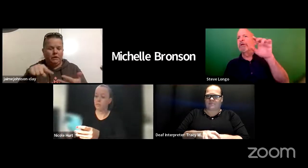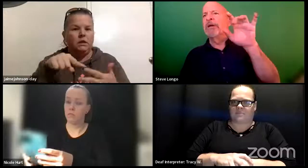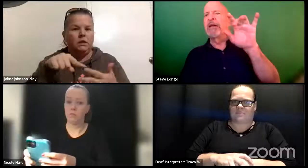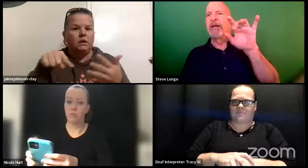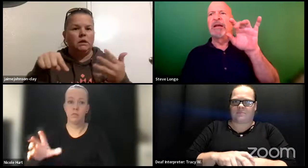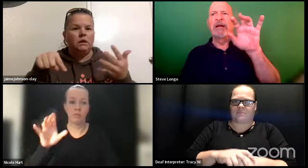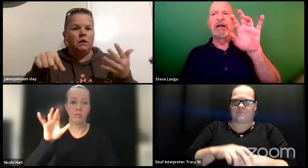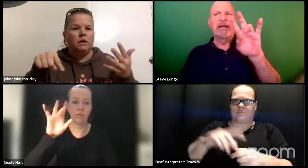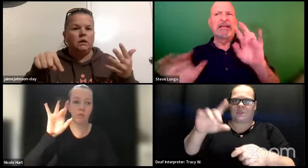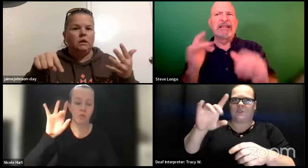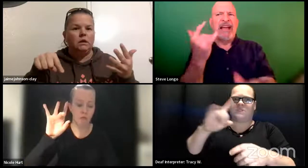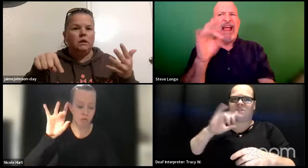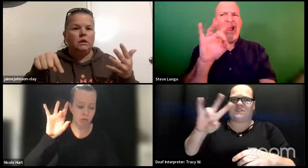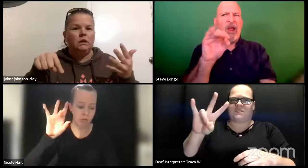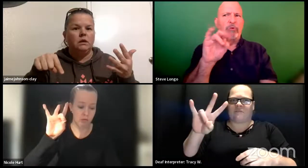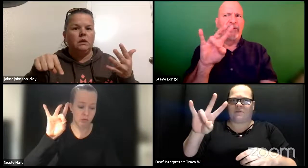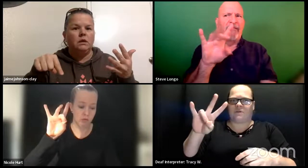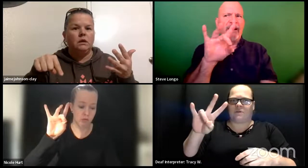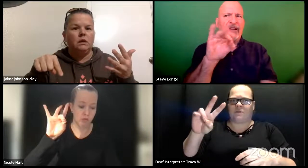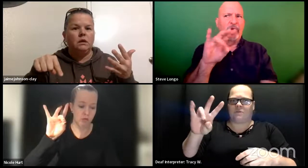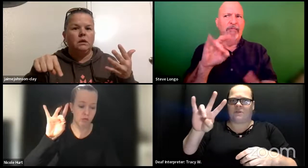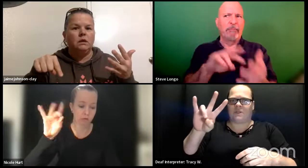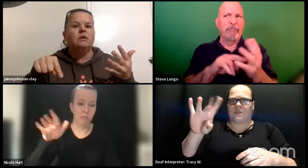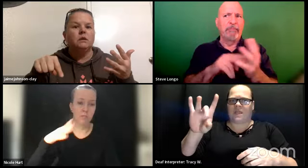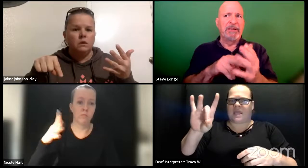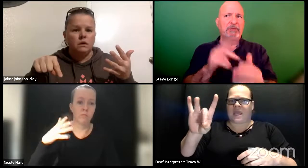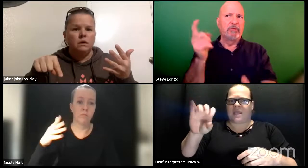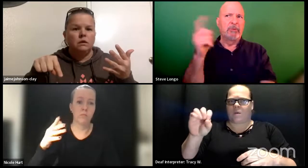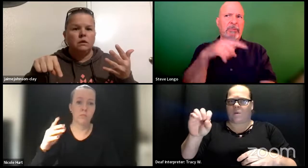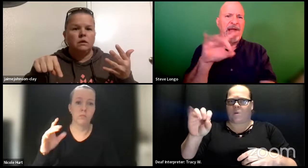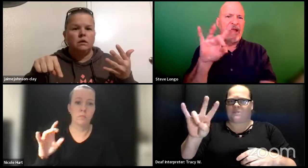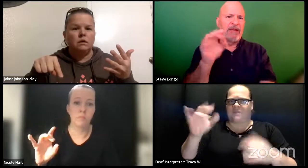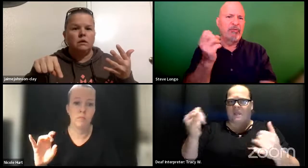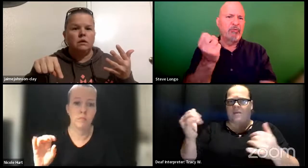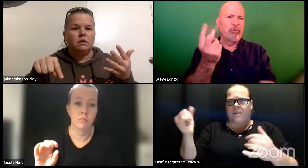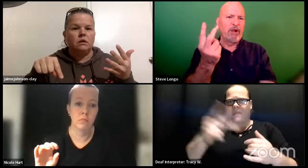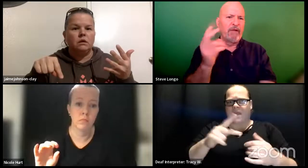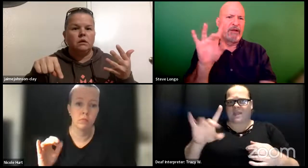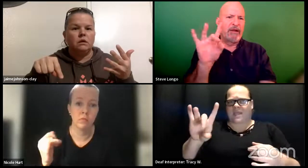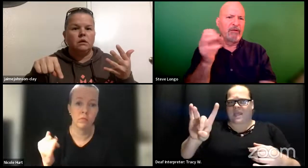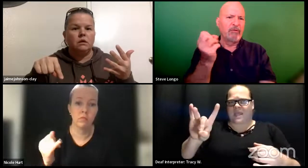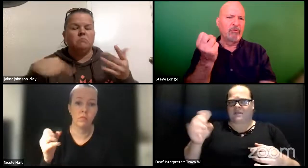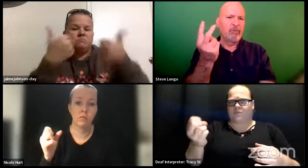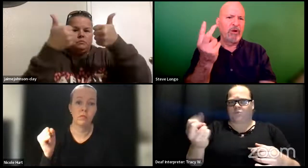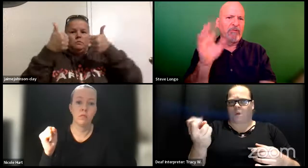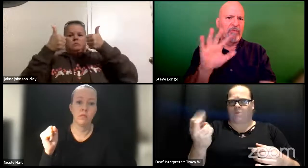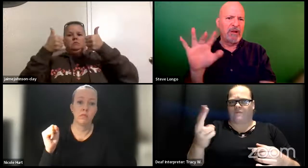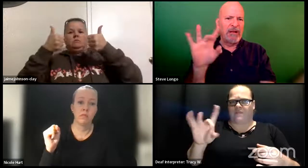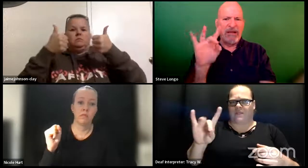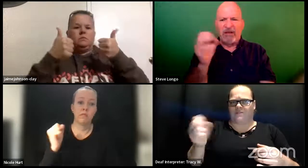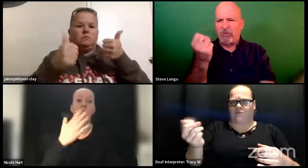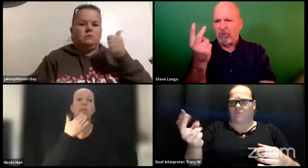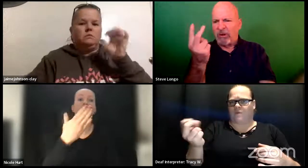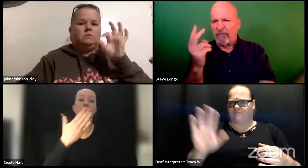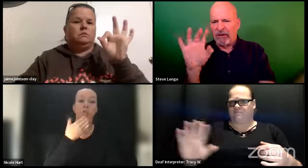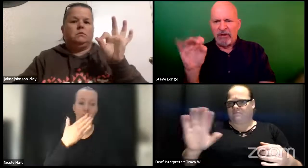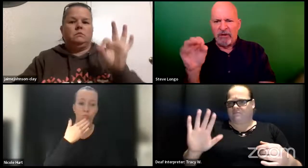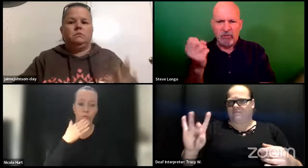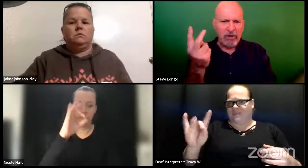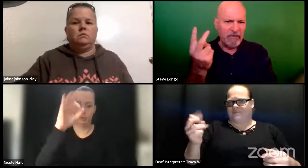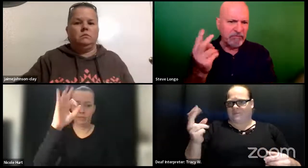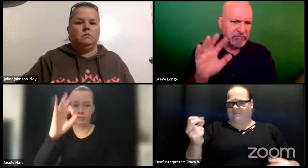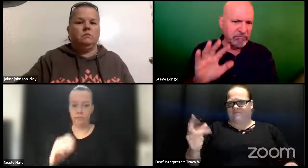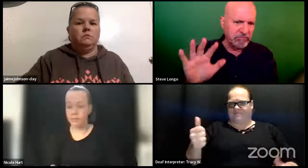So return time would be, it is now 8:07. Come back at 8:12, please,